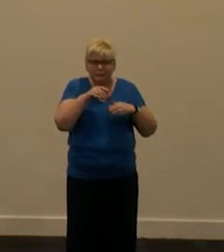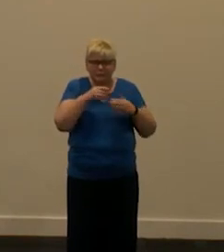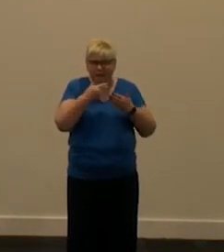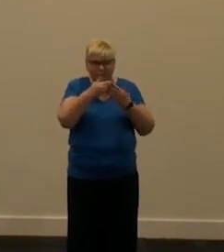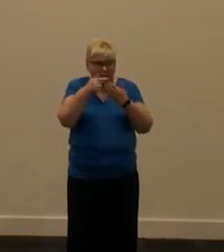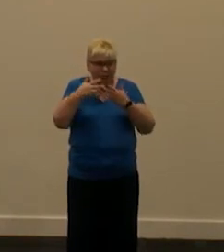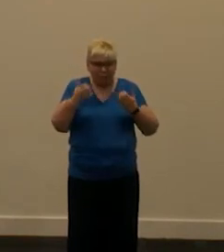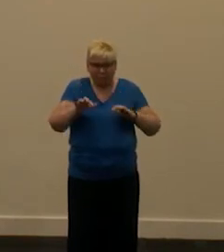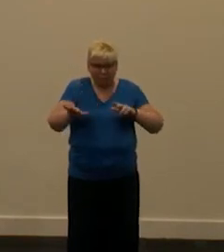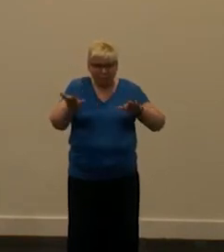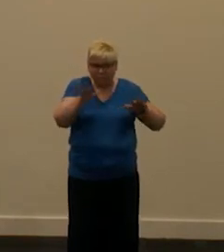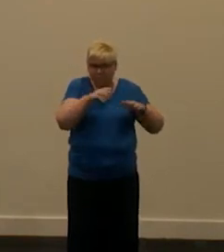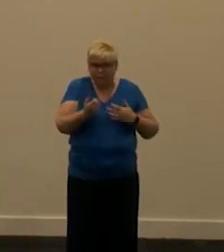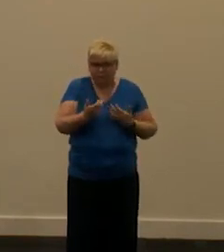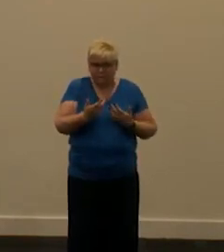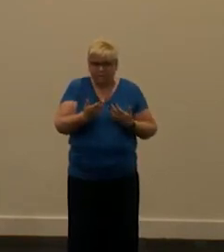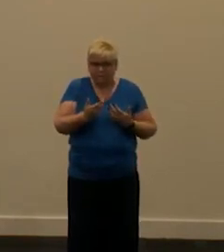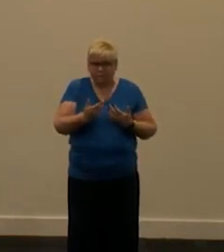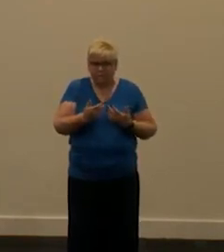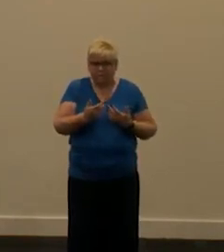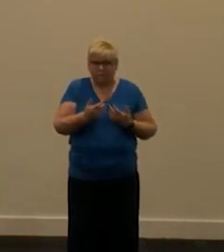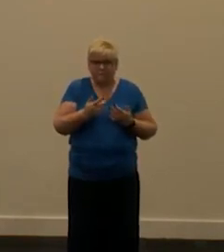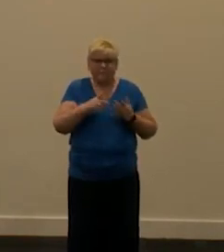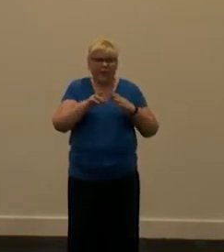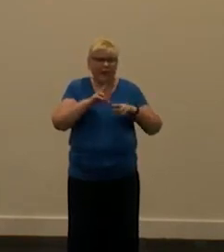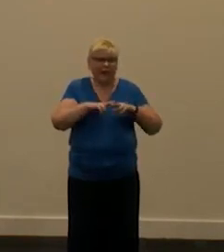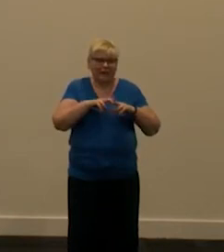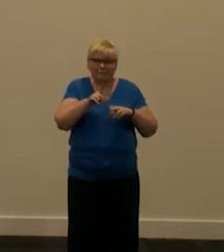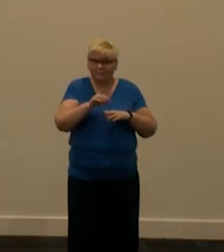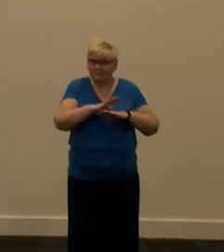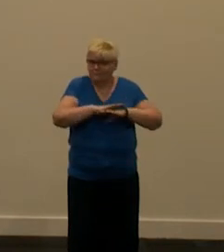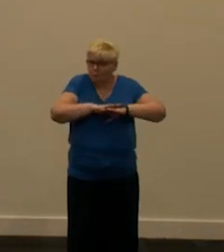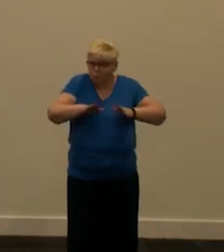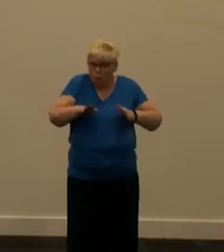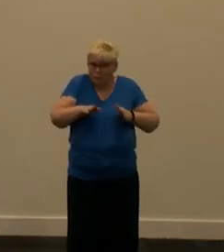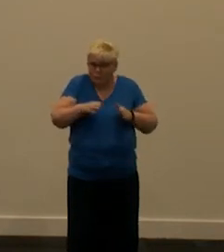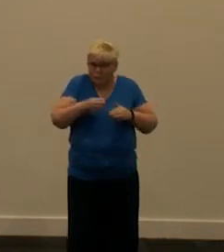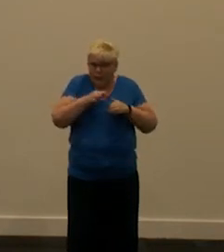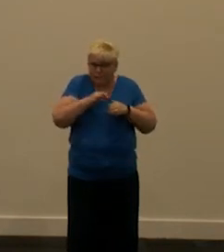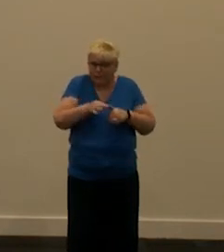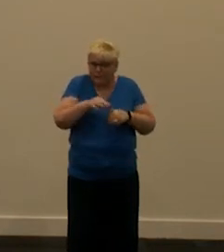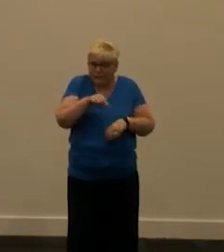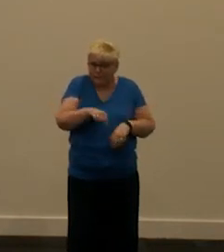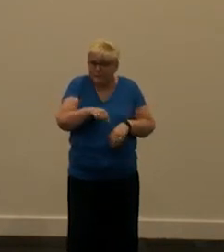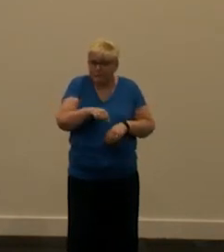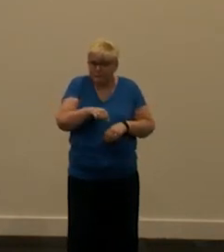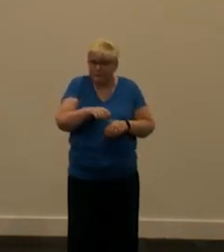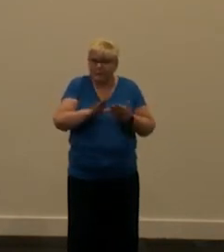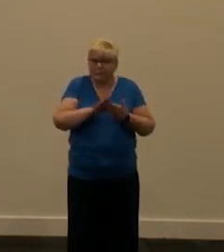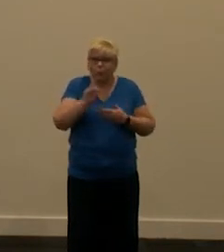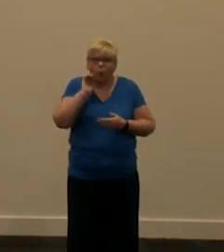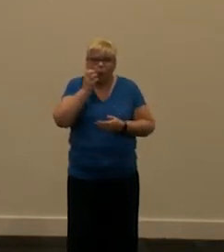accessible over a public IP address if you don't implement a private link. In this case,